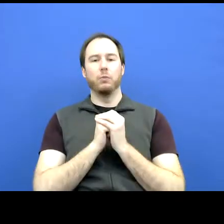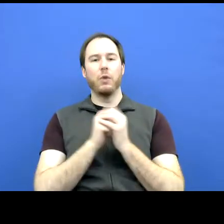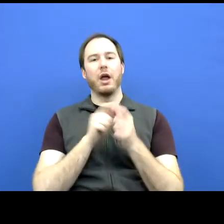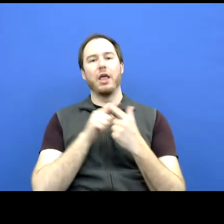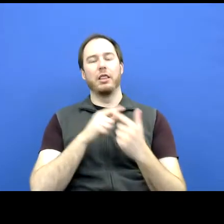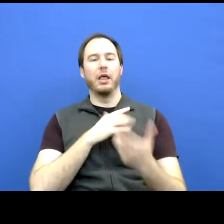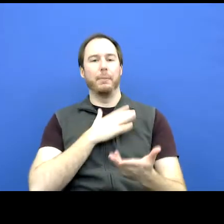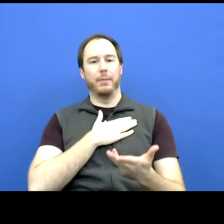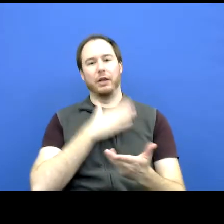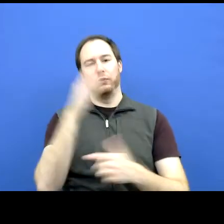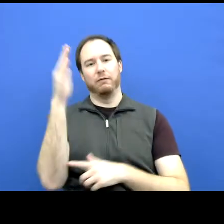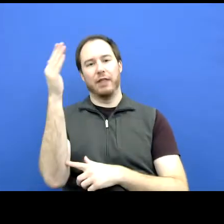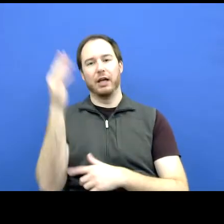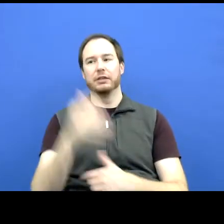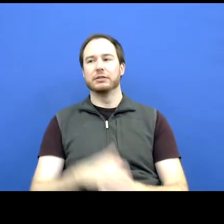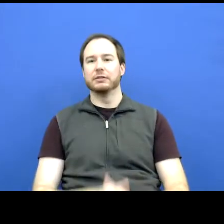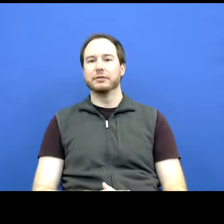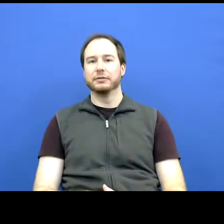flag.